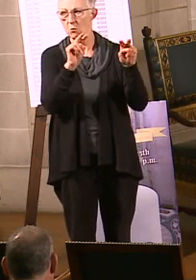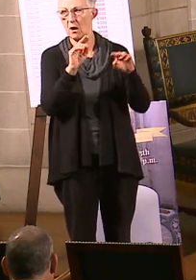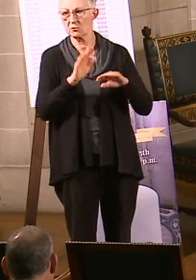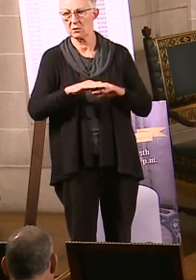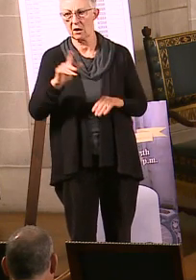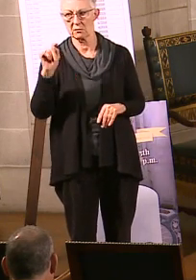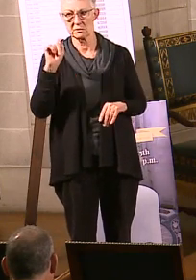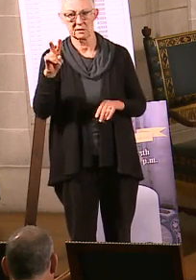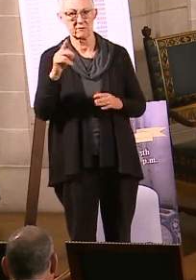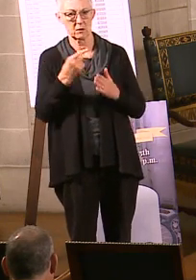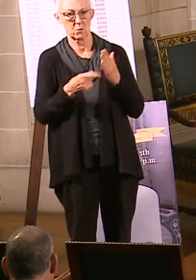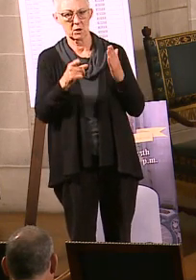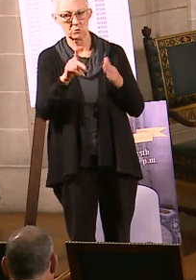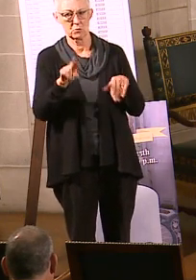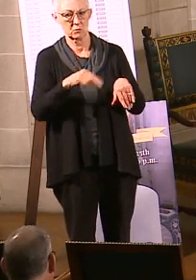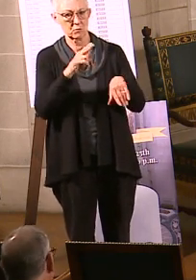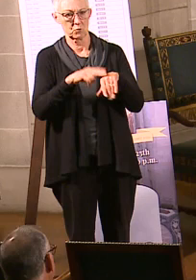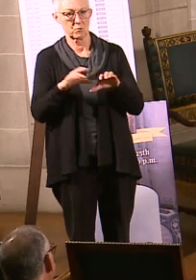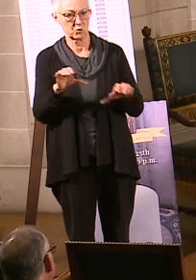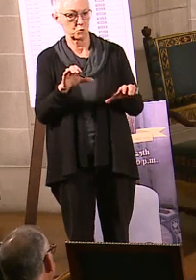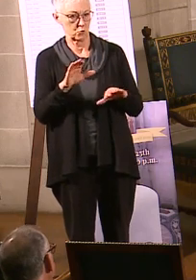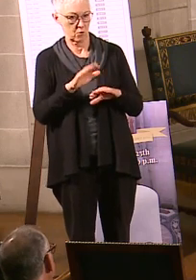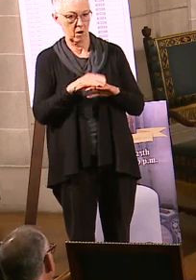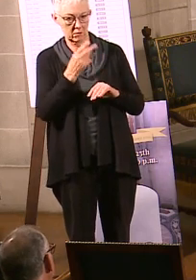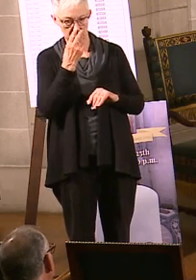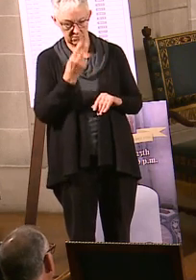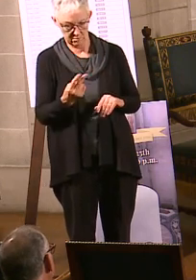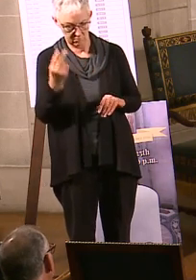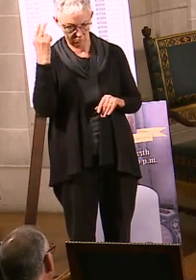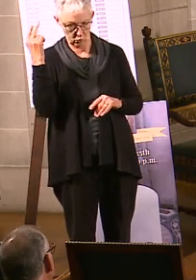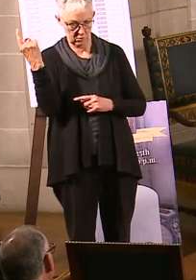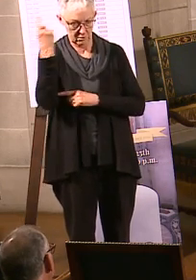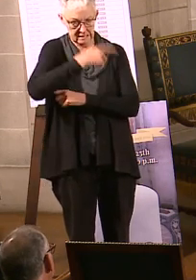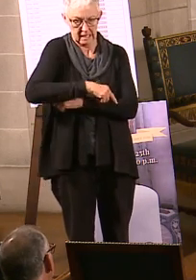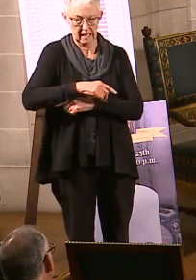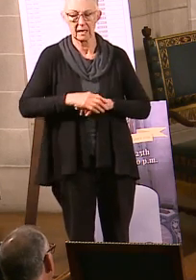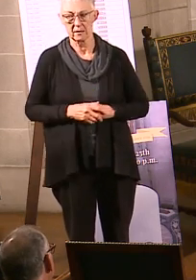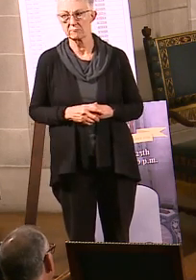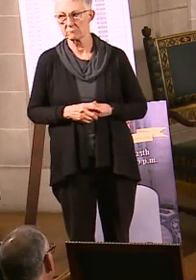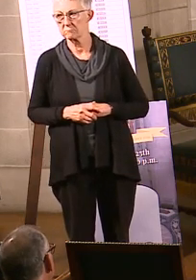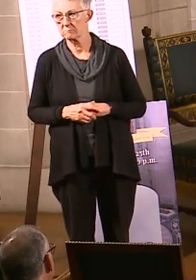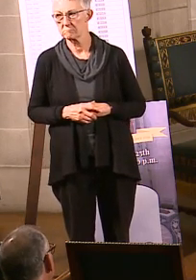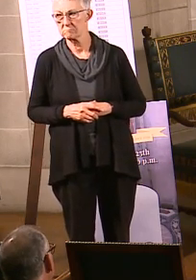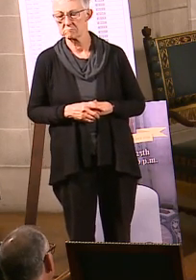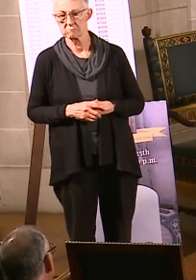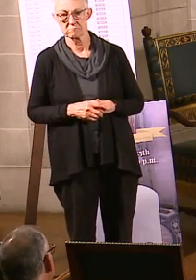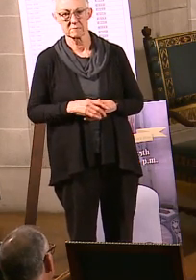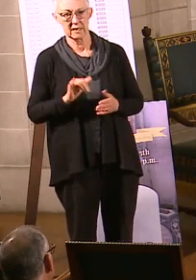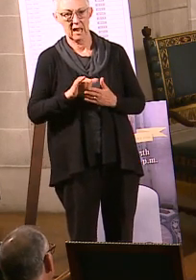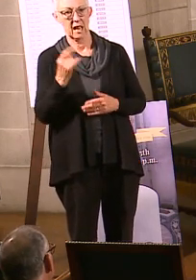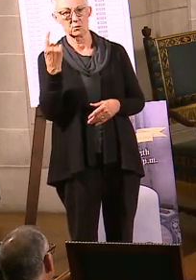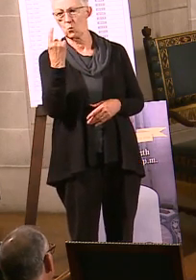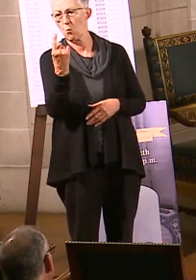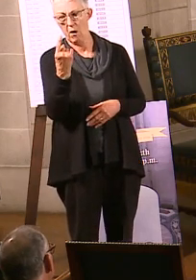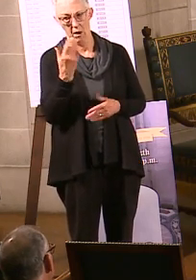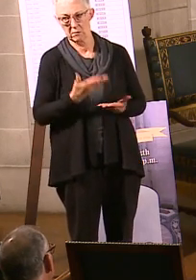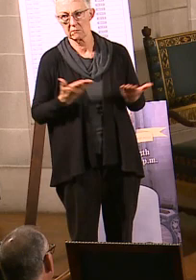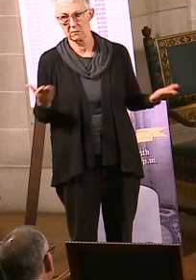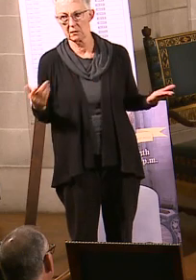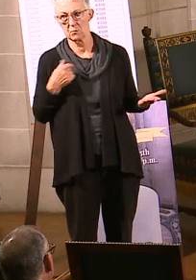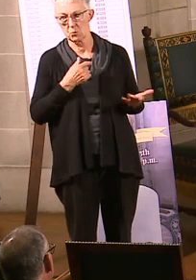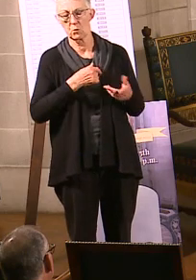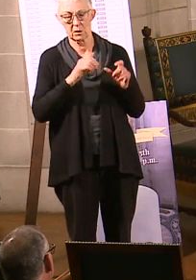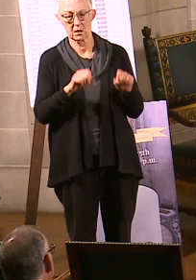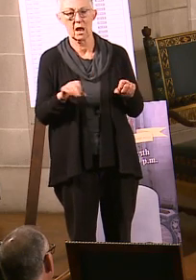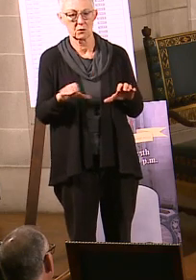normally do on Memorial Days, remember the fallen. So I think that that fills a need, but it is something that we can do. But this is just one of many things that people are